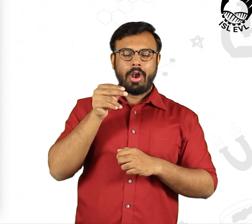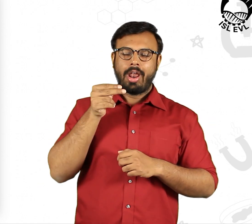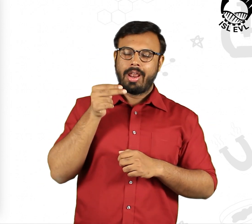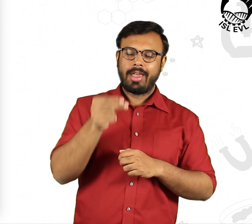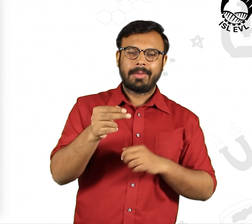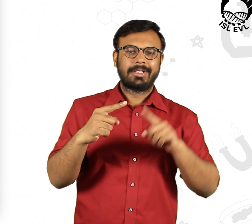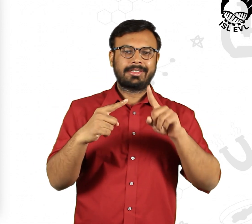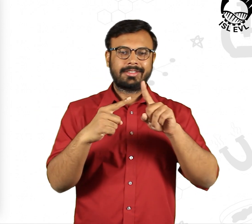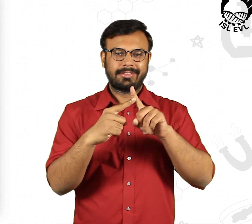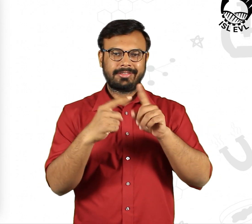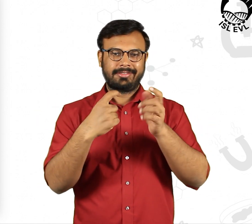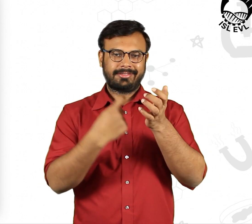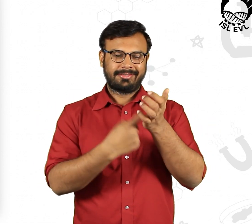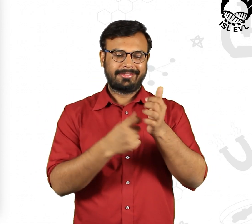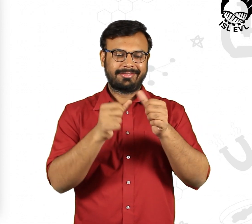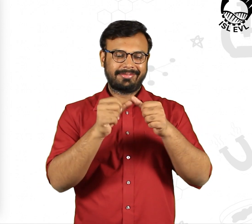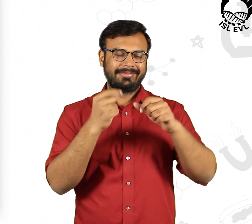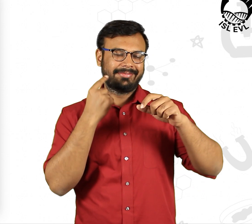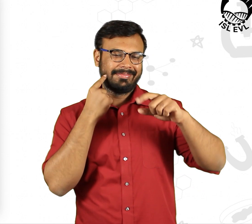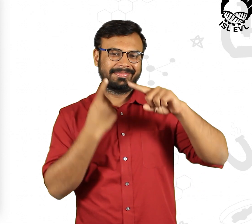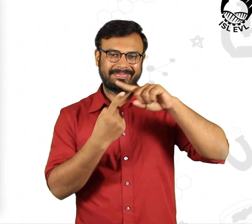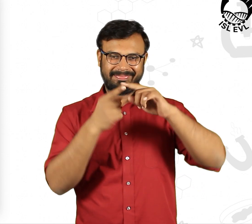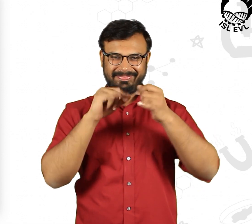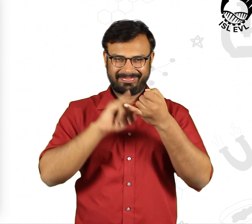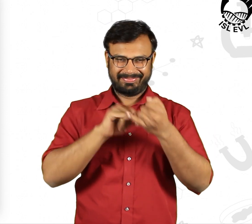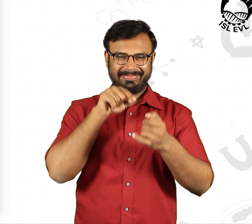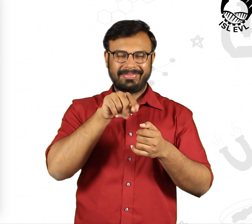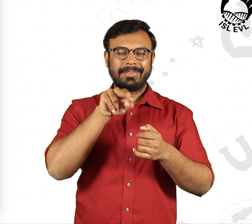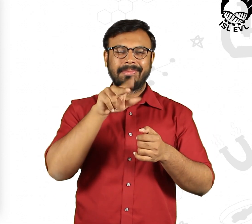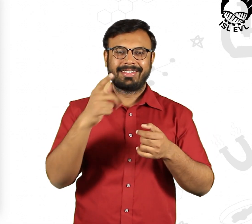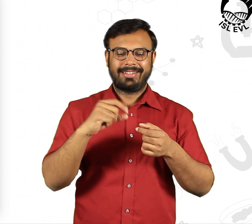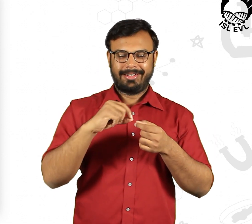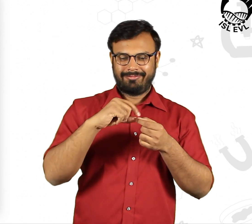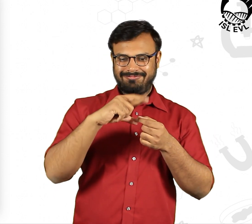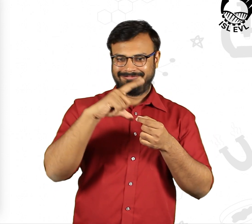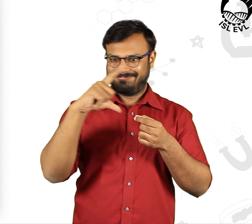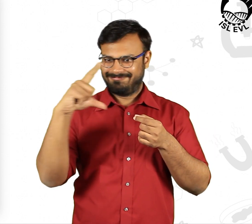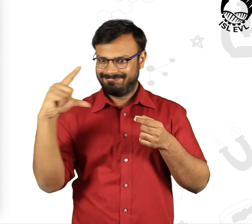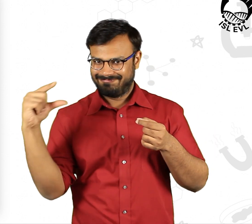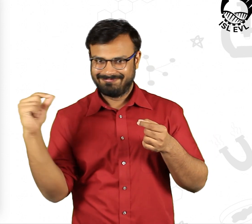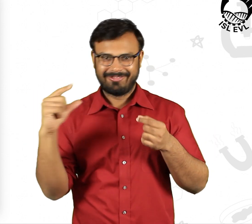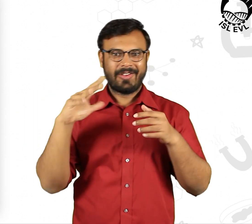depends on some inherent features called traits,